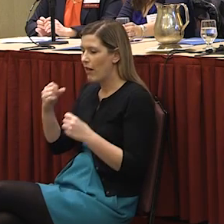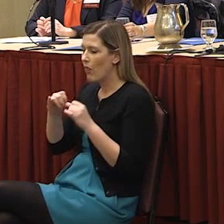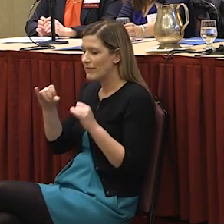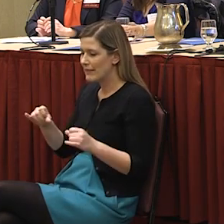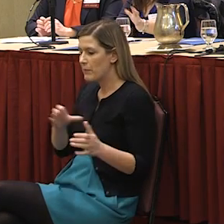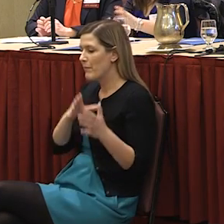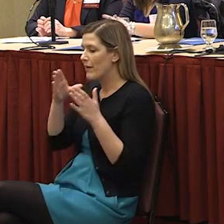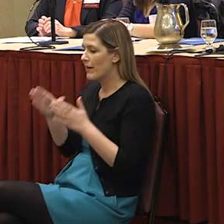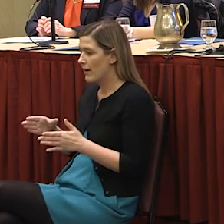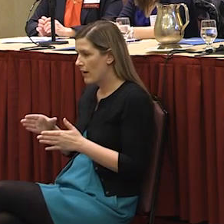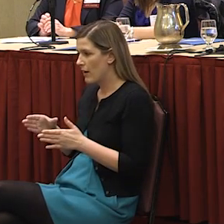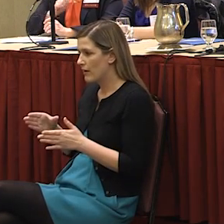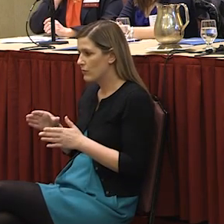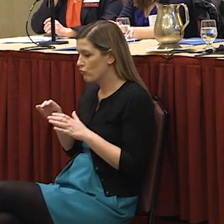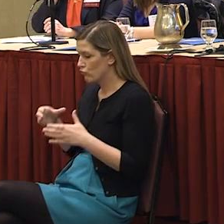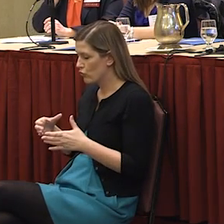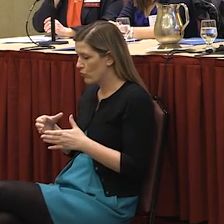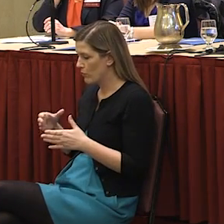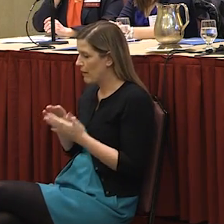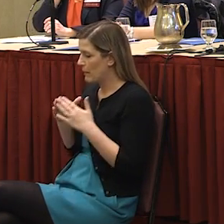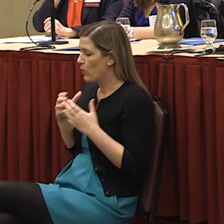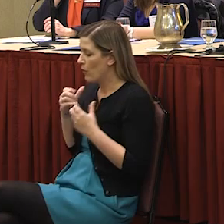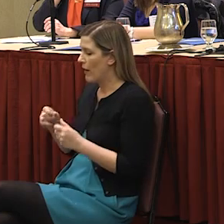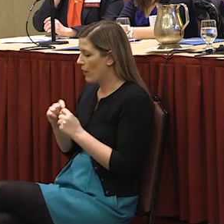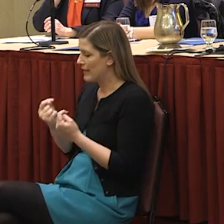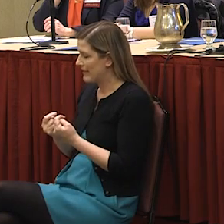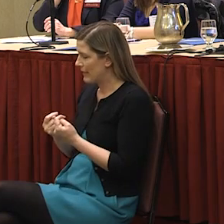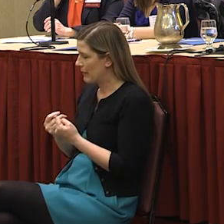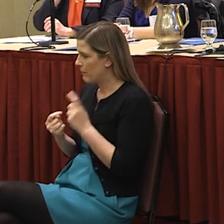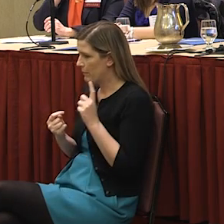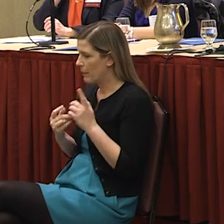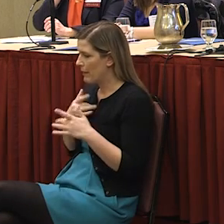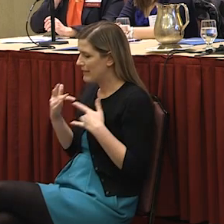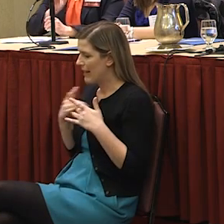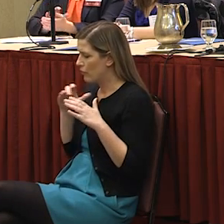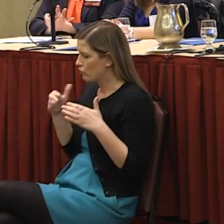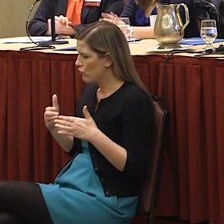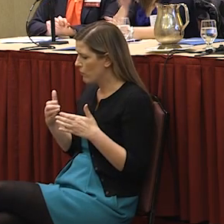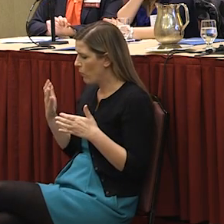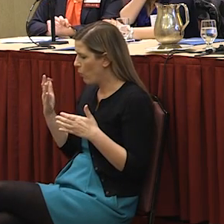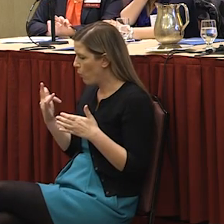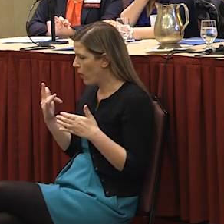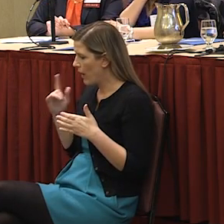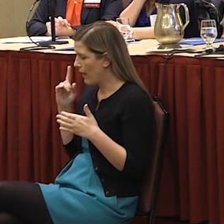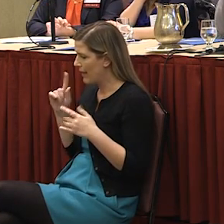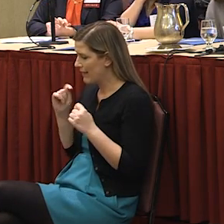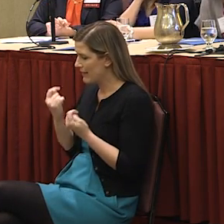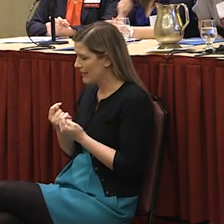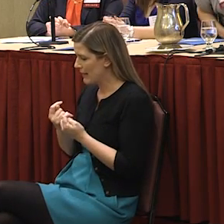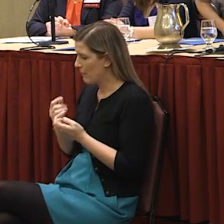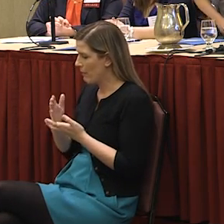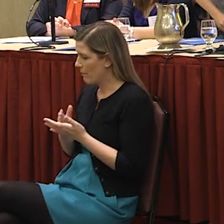So the next group will be the community health team, and this is an exciting group in that the community health team